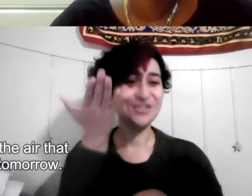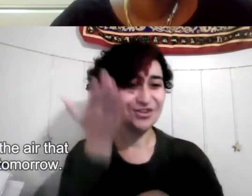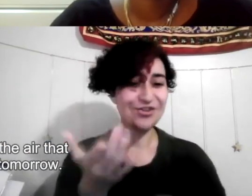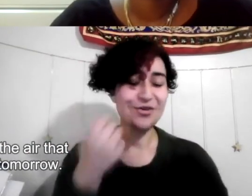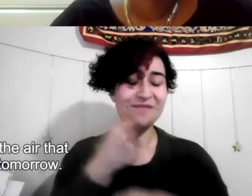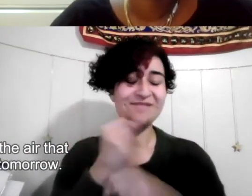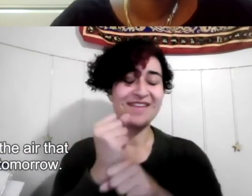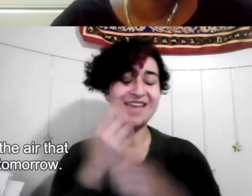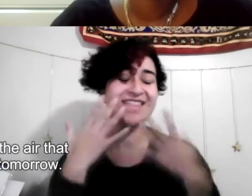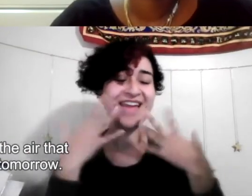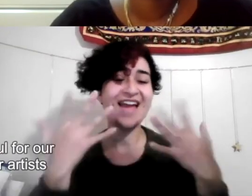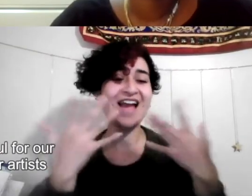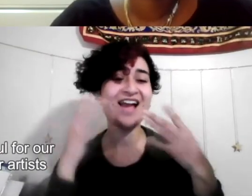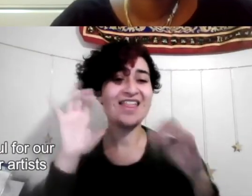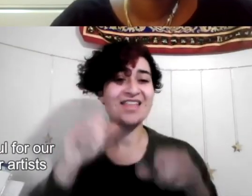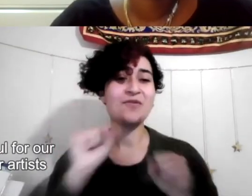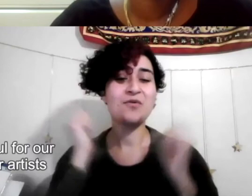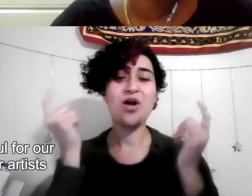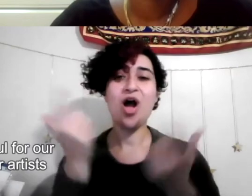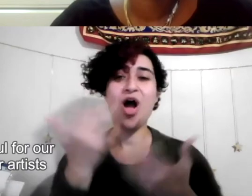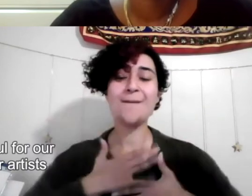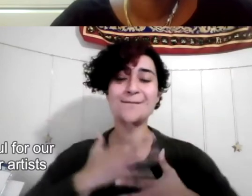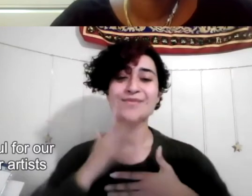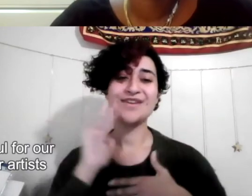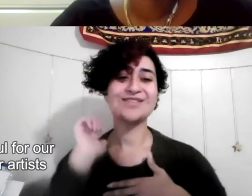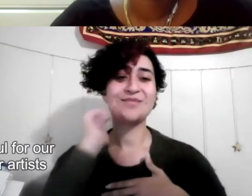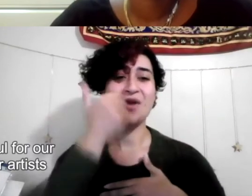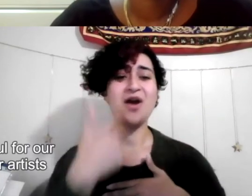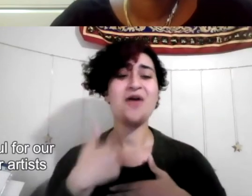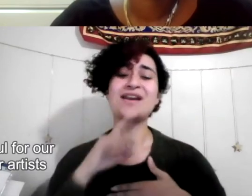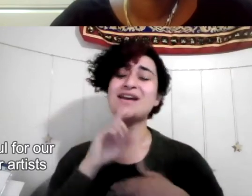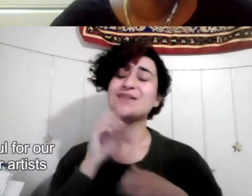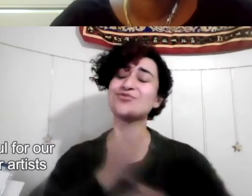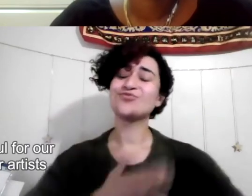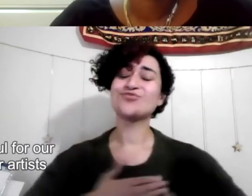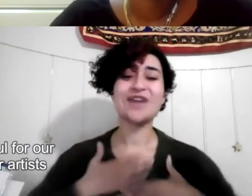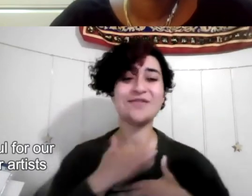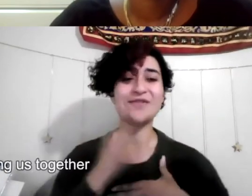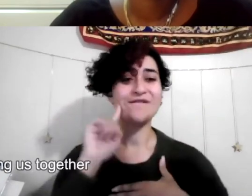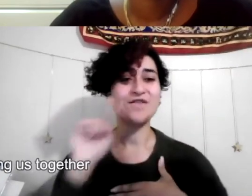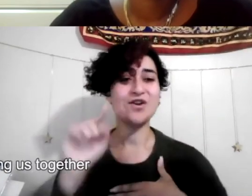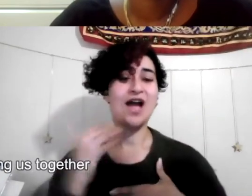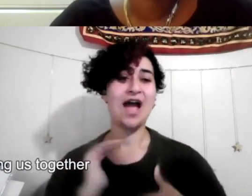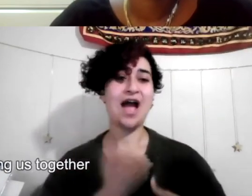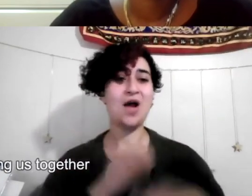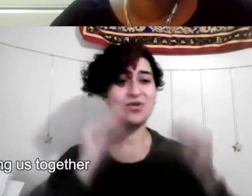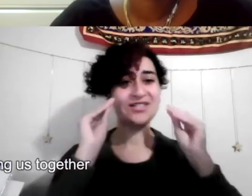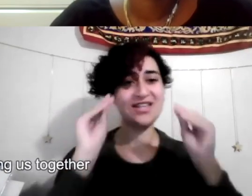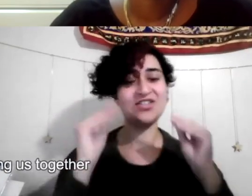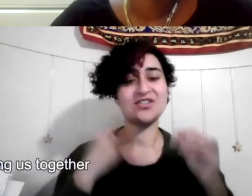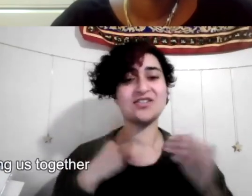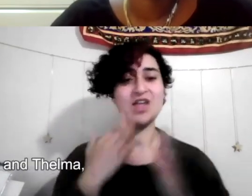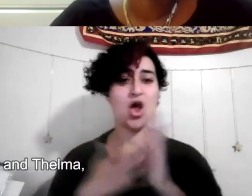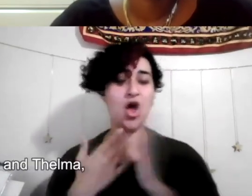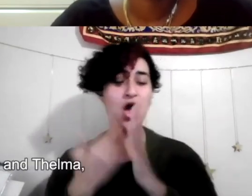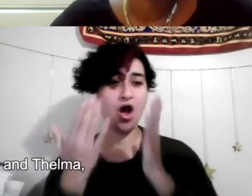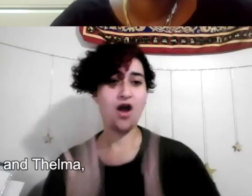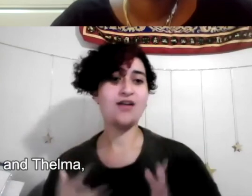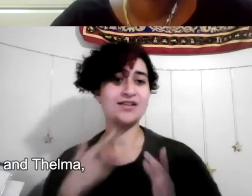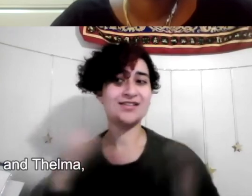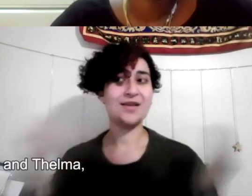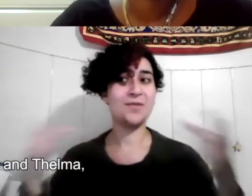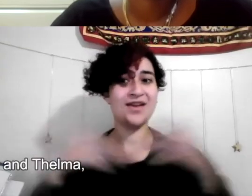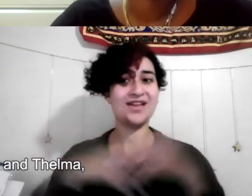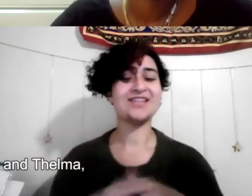we will all breathe tomorrow. And I'm so grateful for our teachers and our artists, and for people who bring us together, like